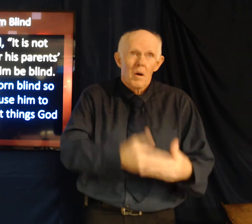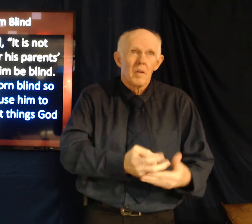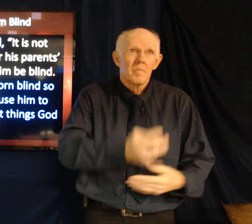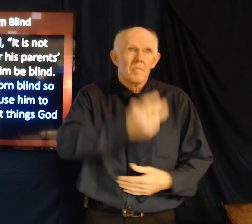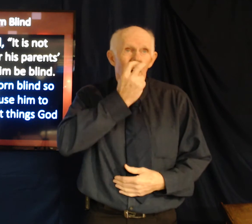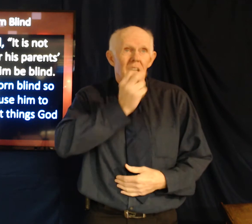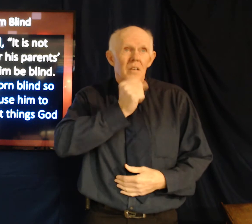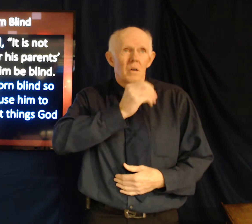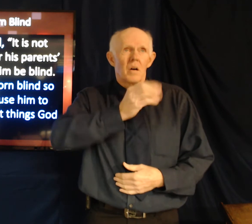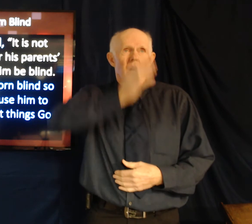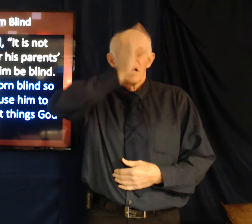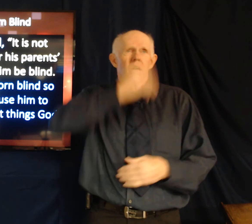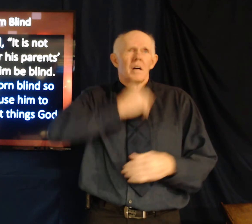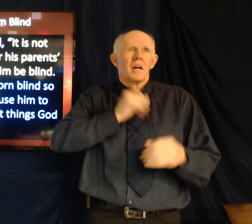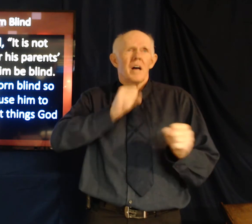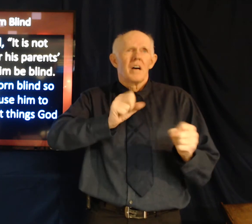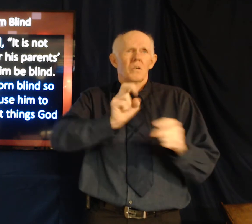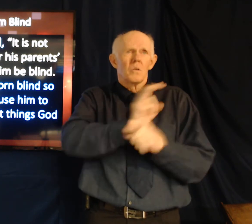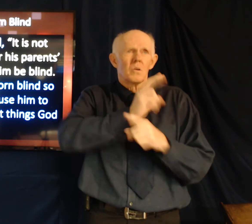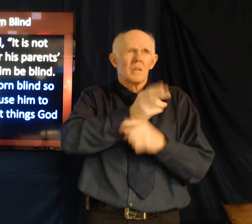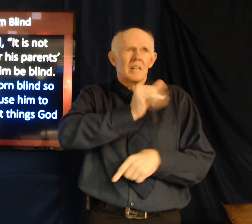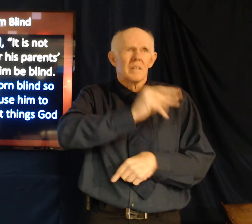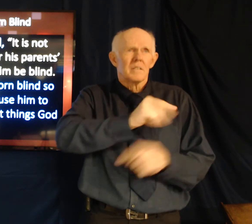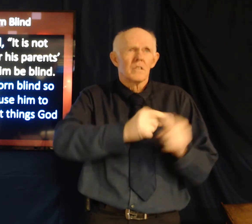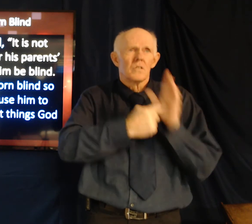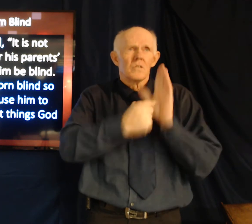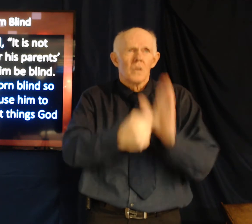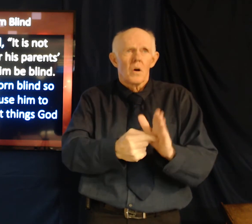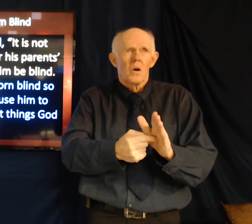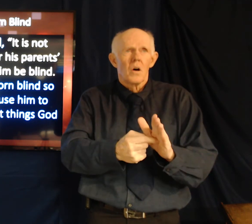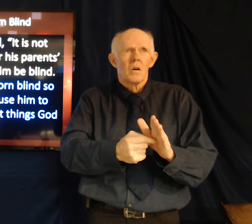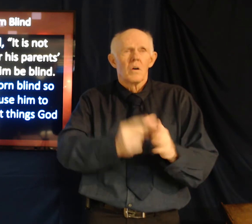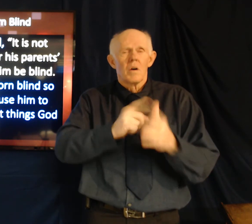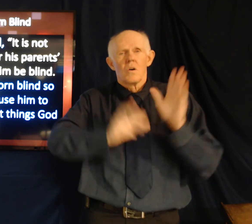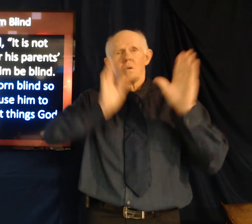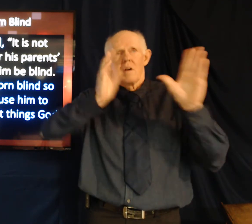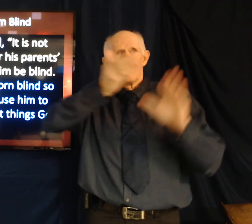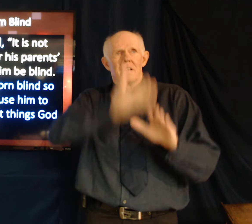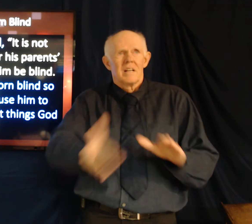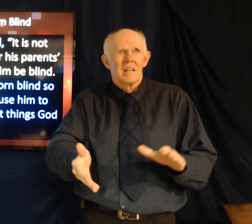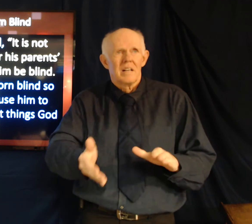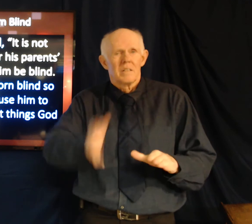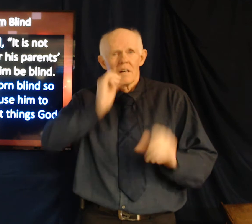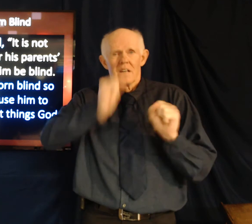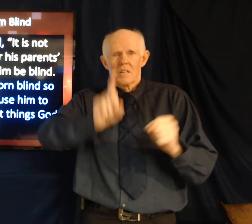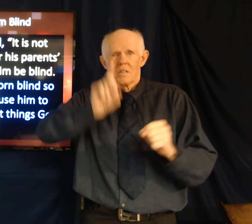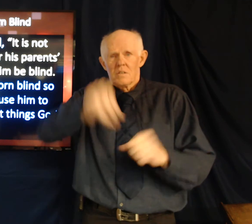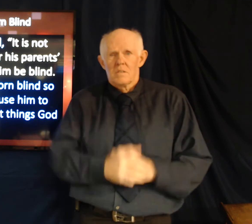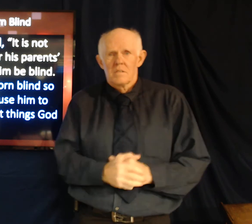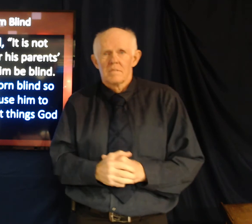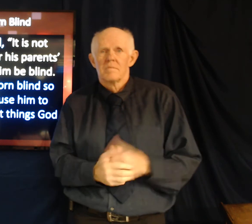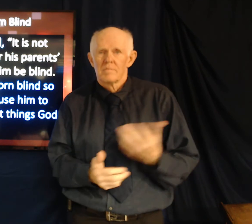He was born blind so God could use him to show what wonderful things he did,